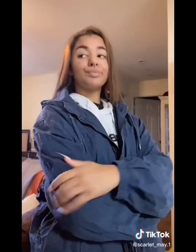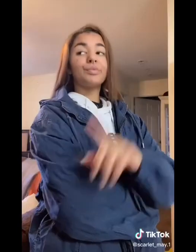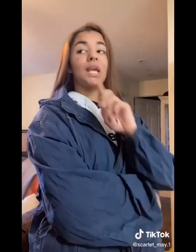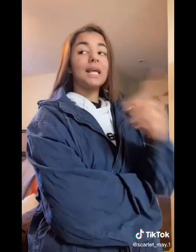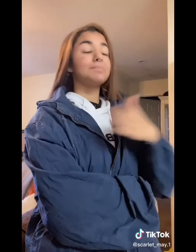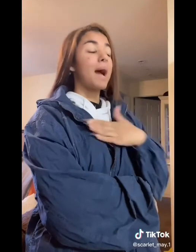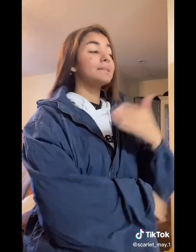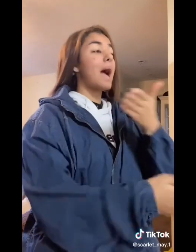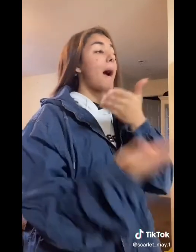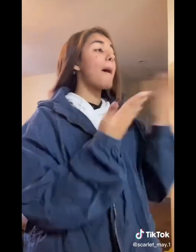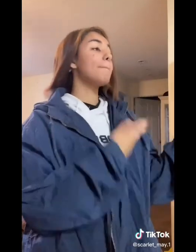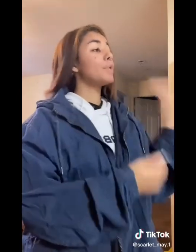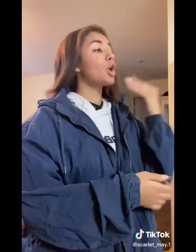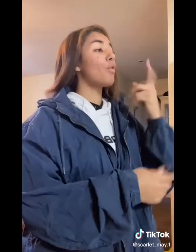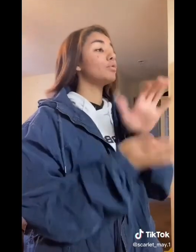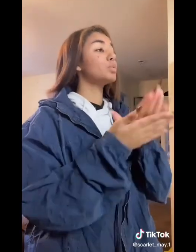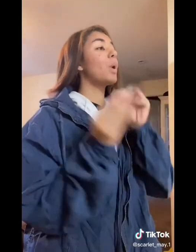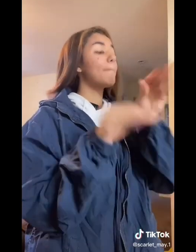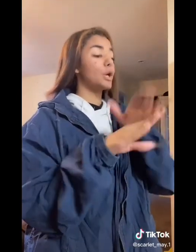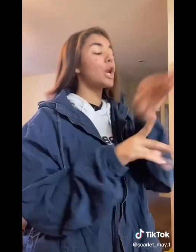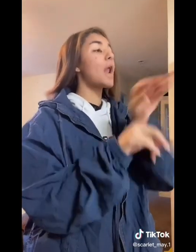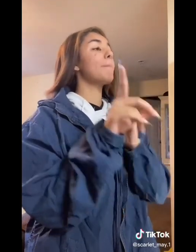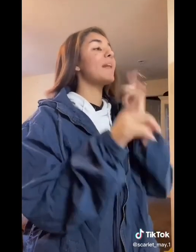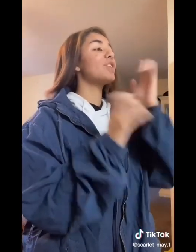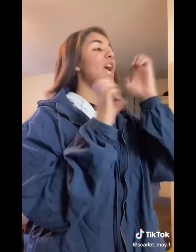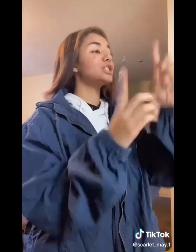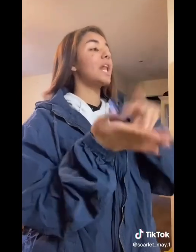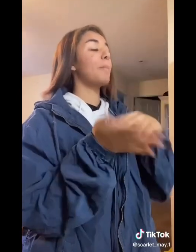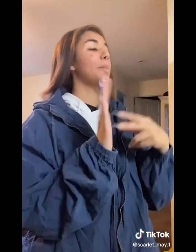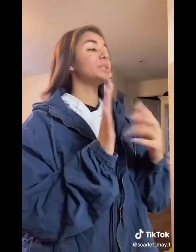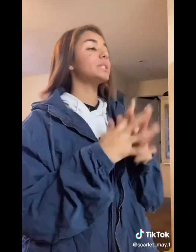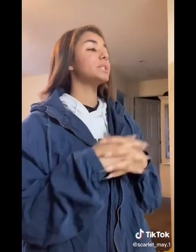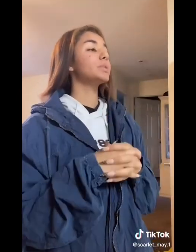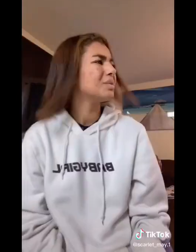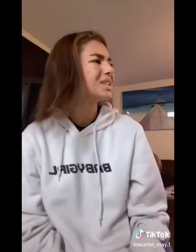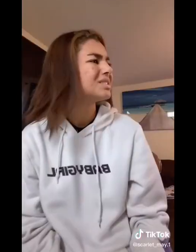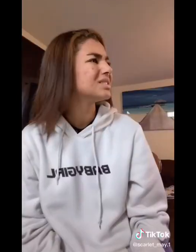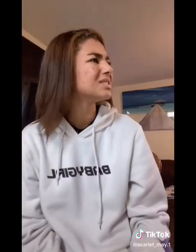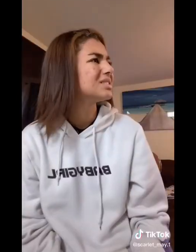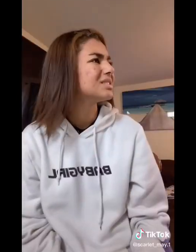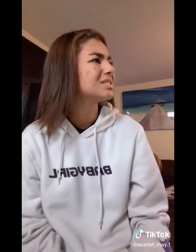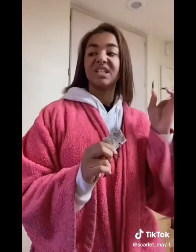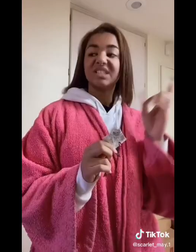It's mine's. I brought it home from school and put it on a banana for educational purposes. Damn it.